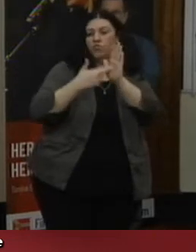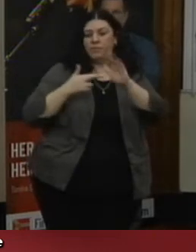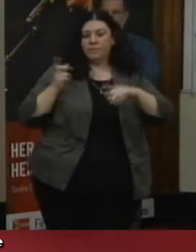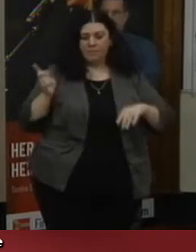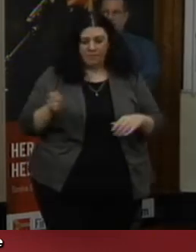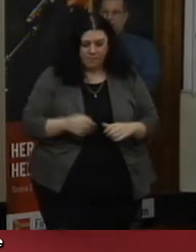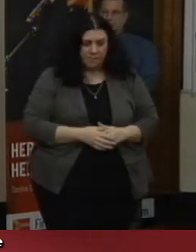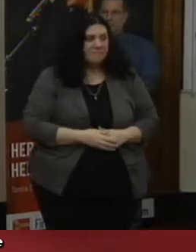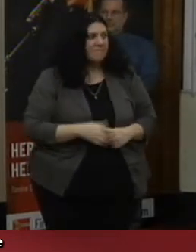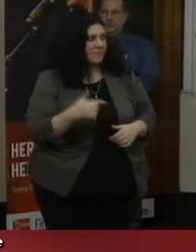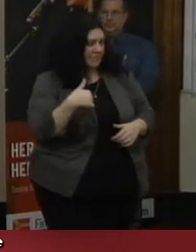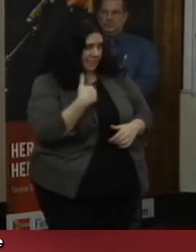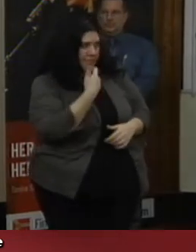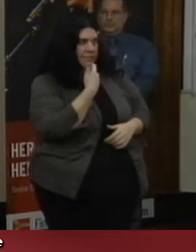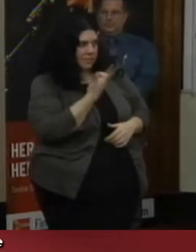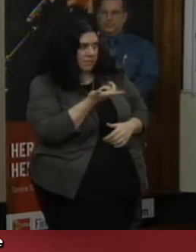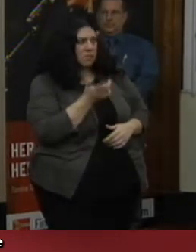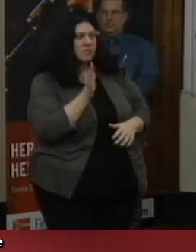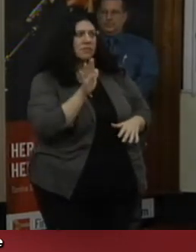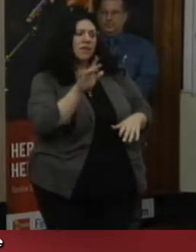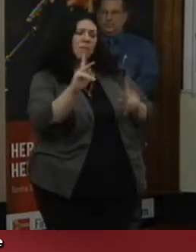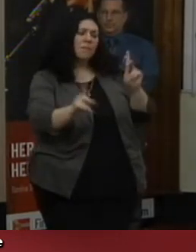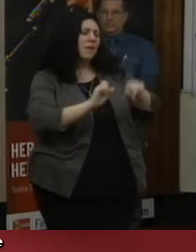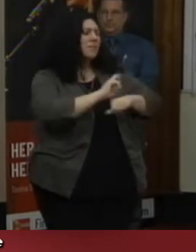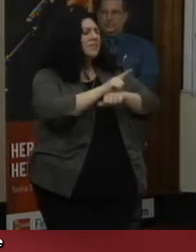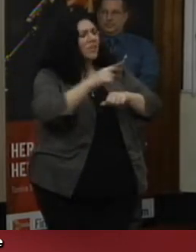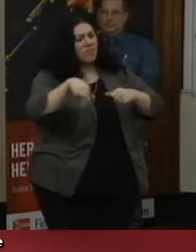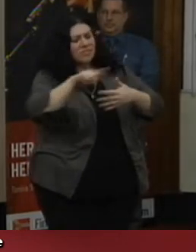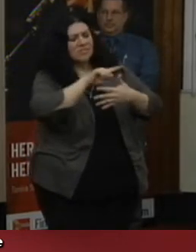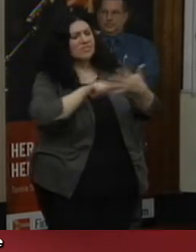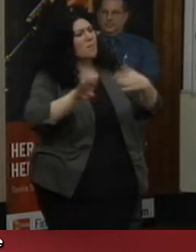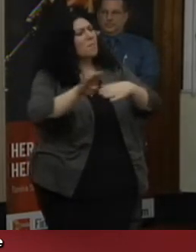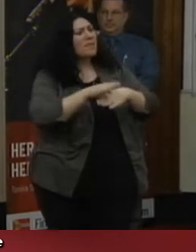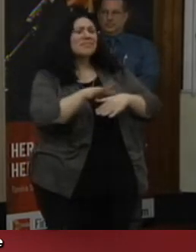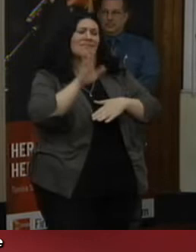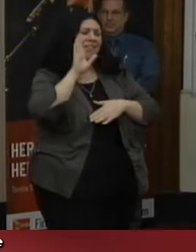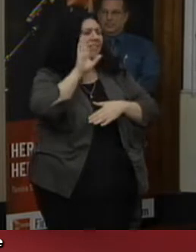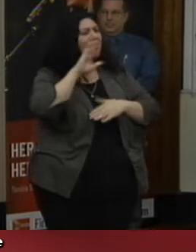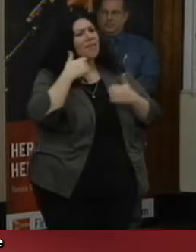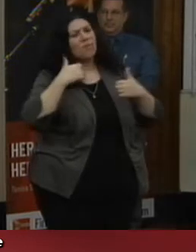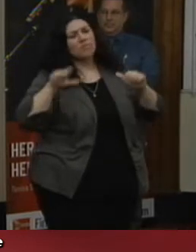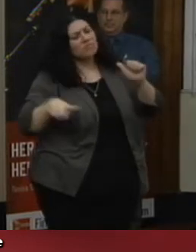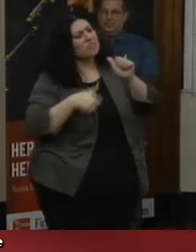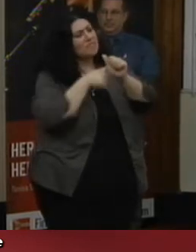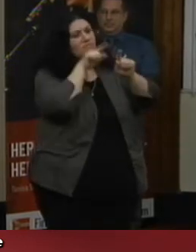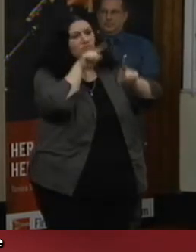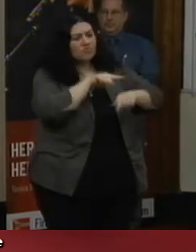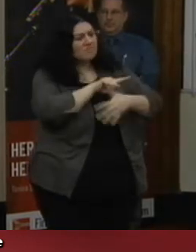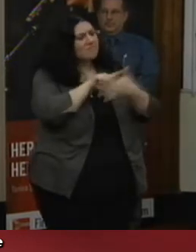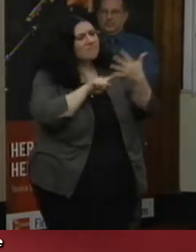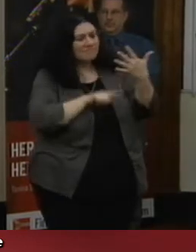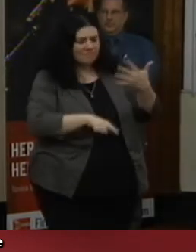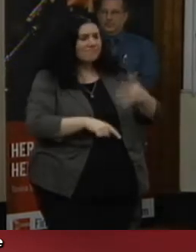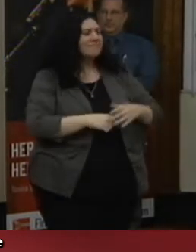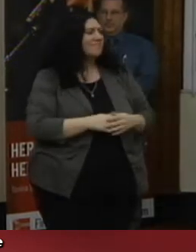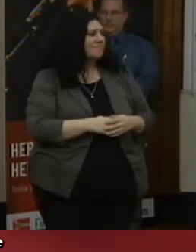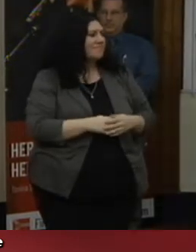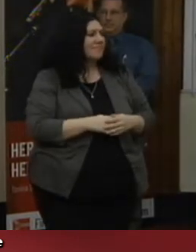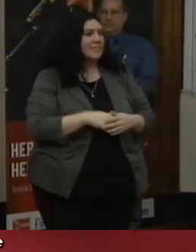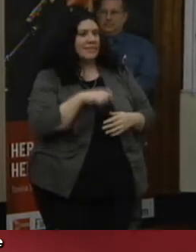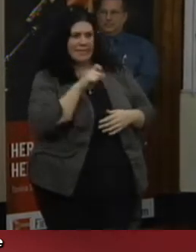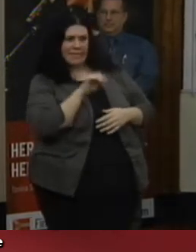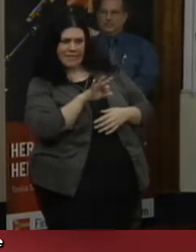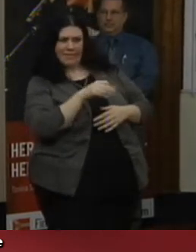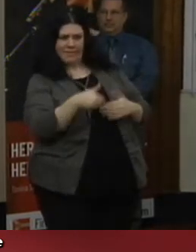So, as I said, the people of St. Louis and these businesses, they're going to try to follow these rules. If there's an issue and you